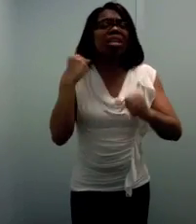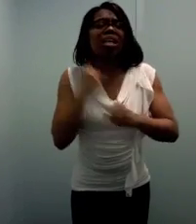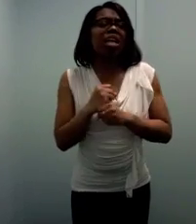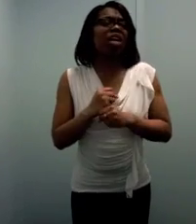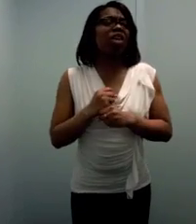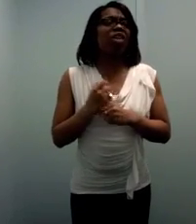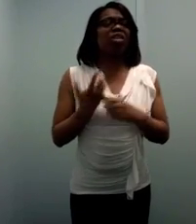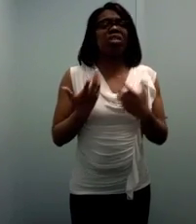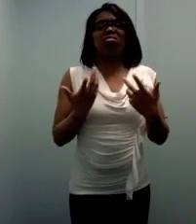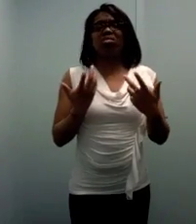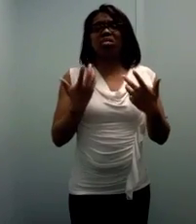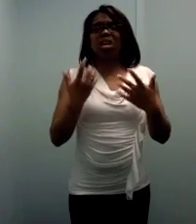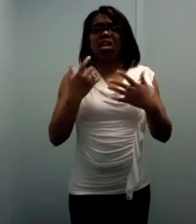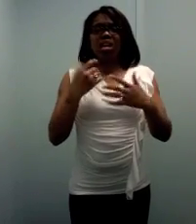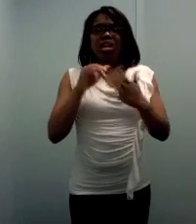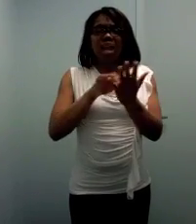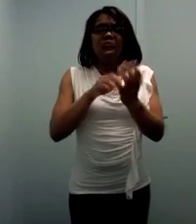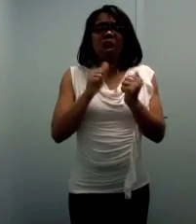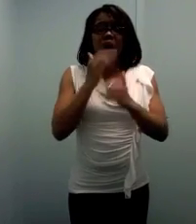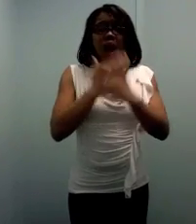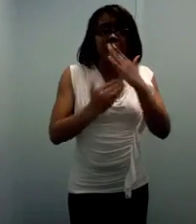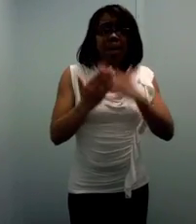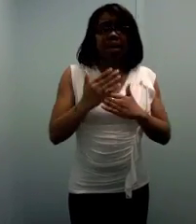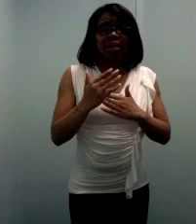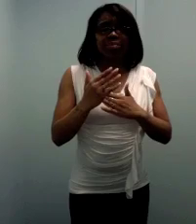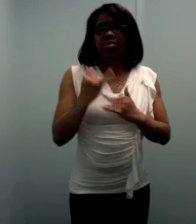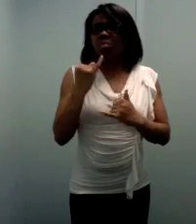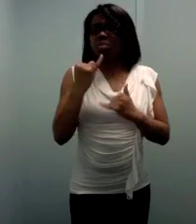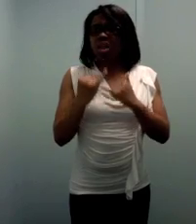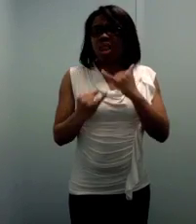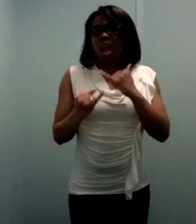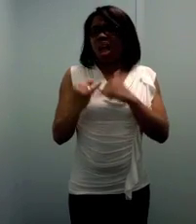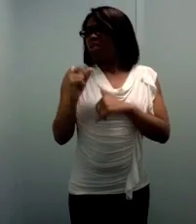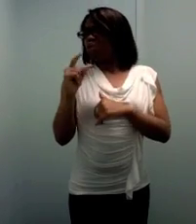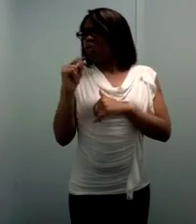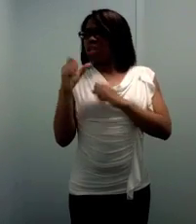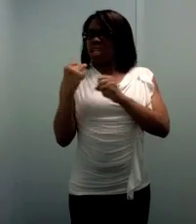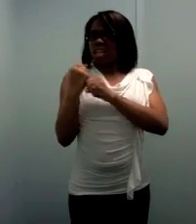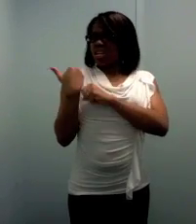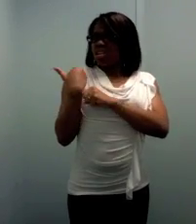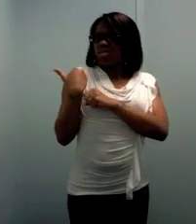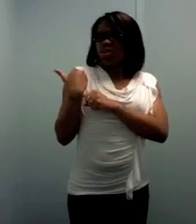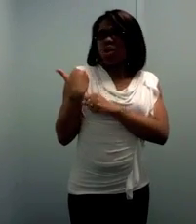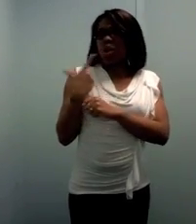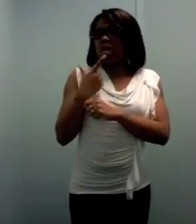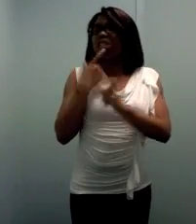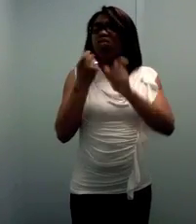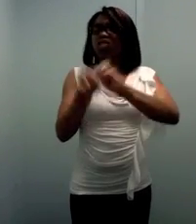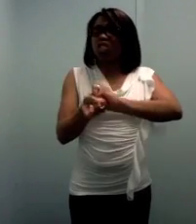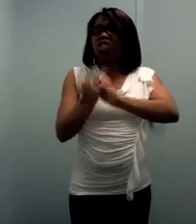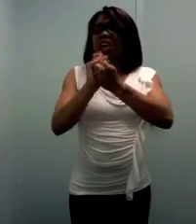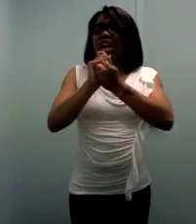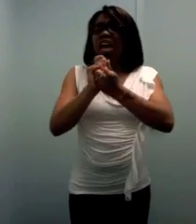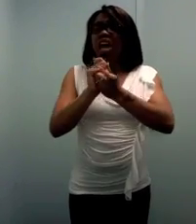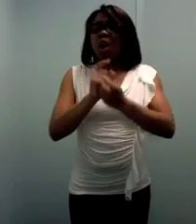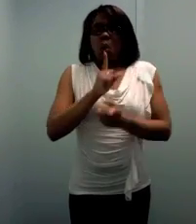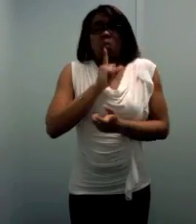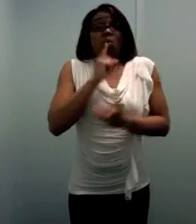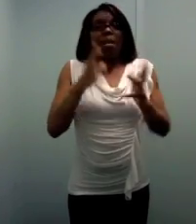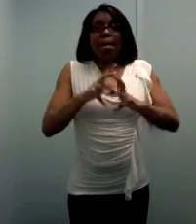hand. But in the last few decades, that has totally changed. We've had the biggest transformation of any ancient